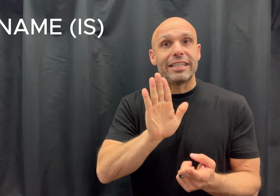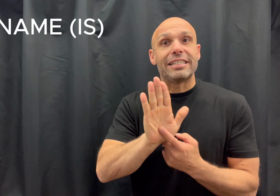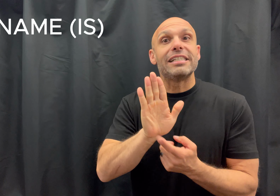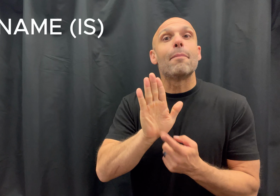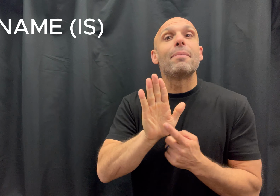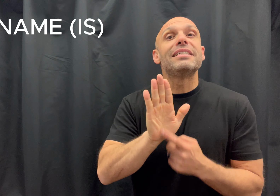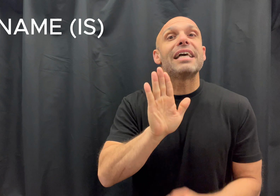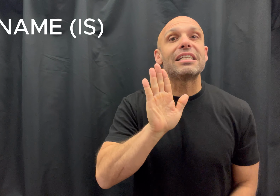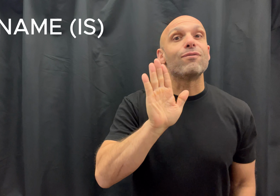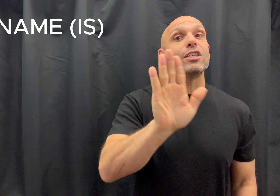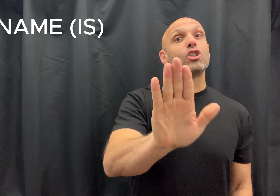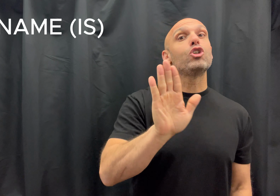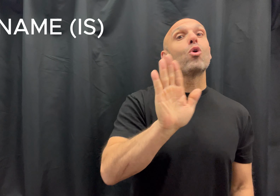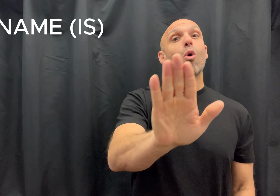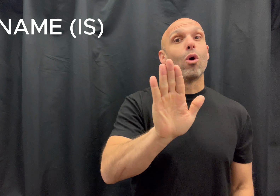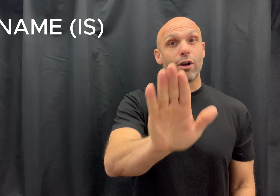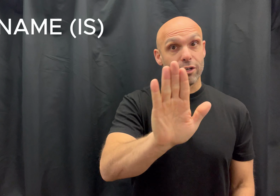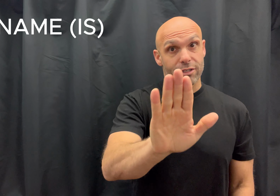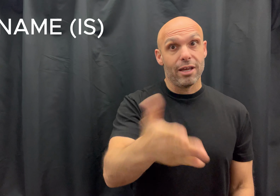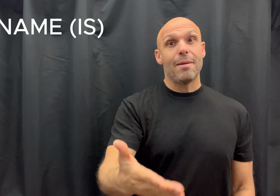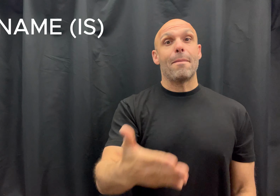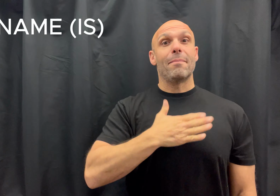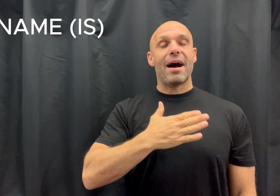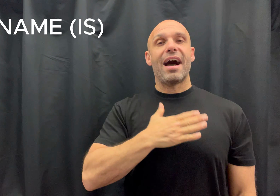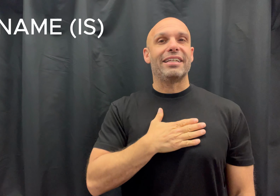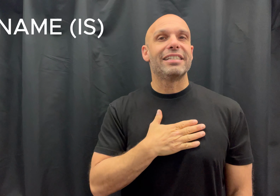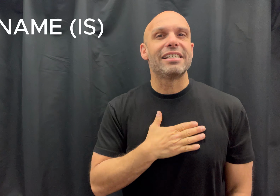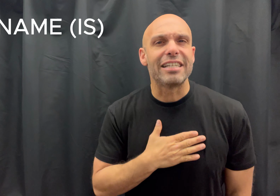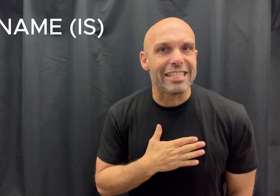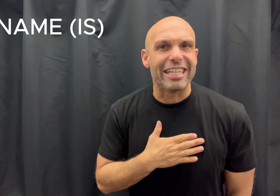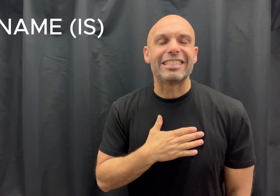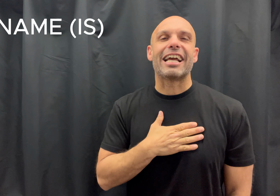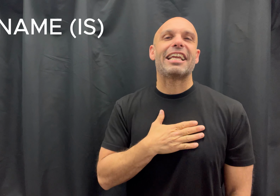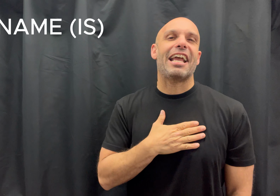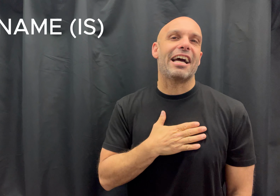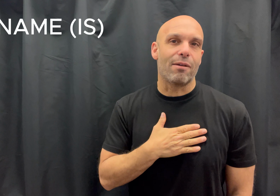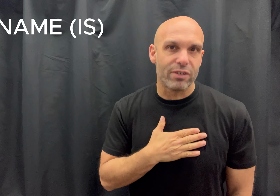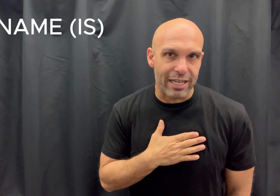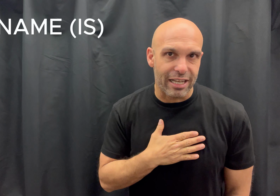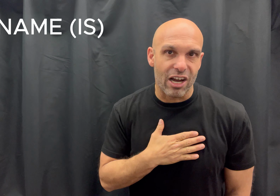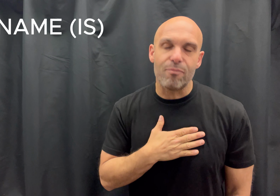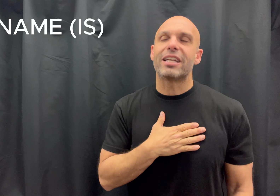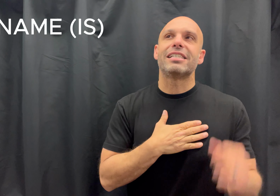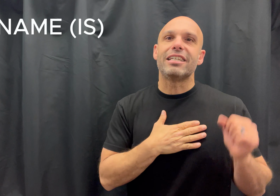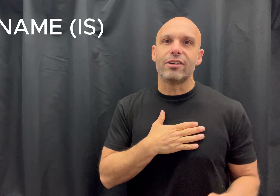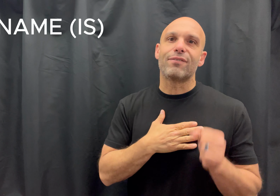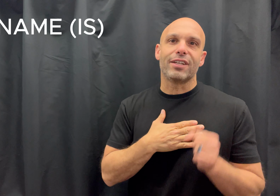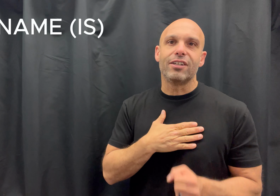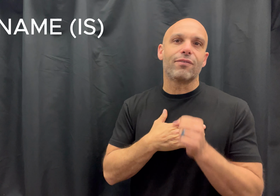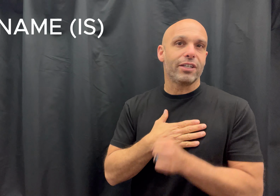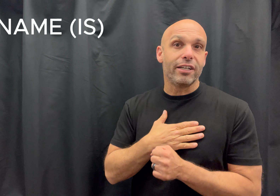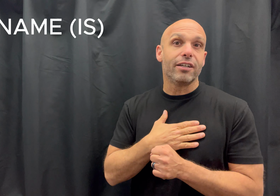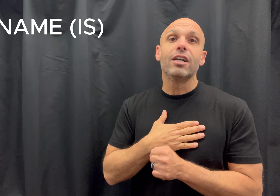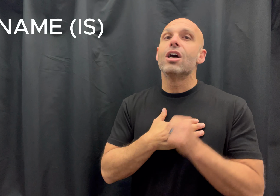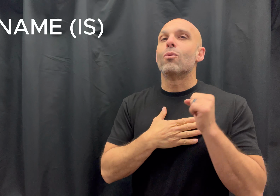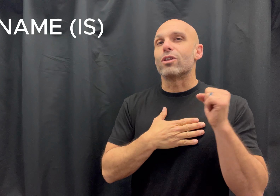is the possessive. It's yours. Mine. This is a distinction I cannot emphasize enough because year after year after year with all